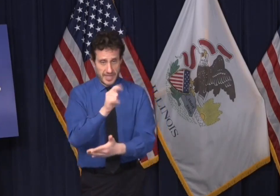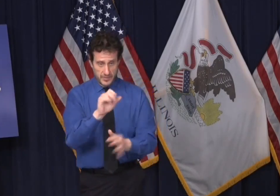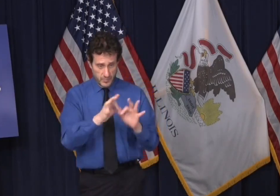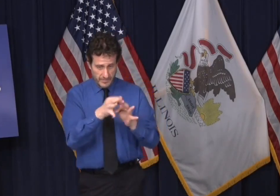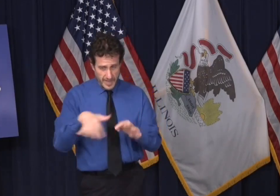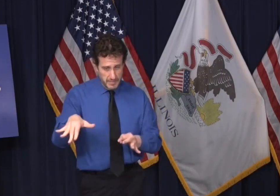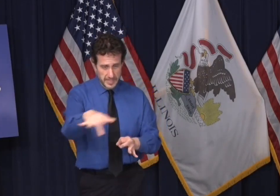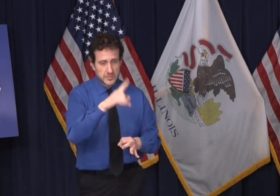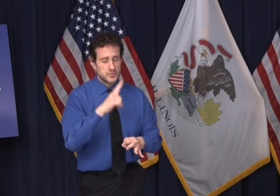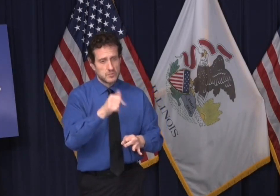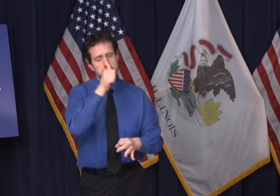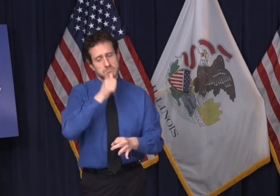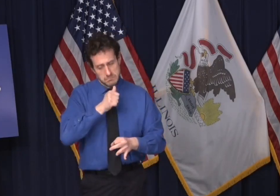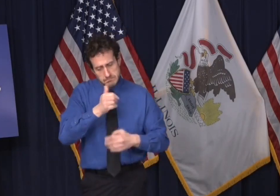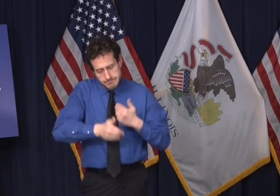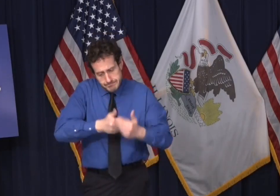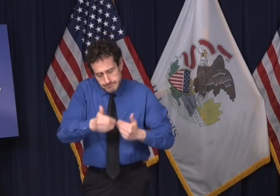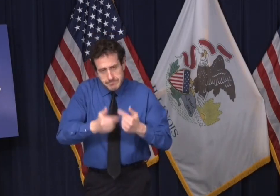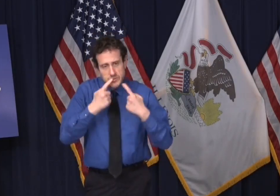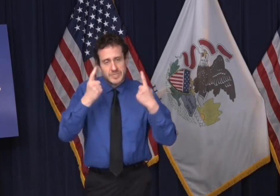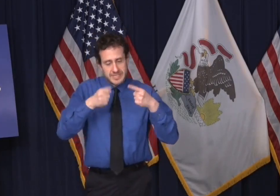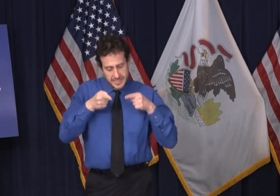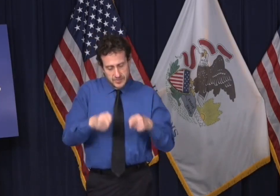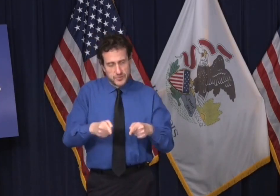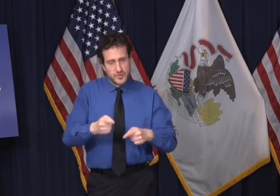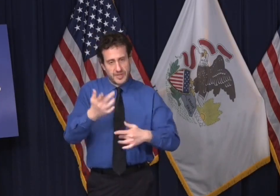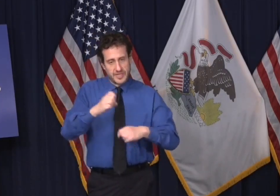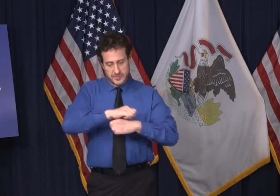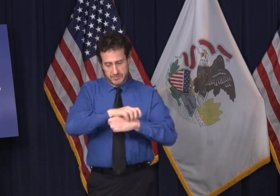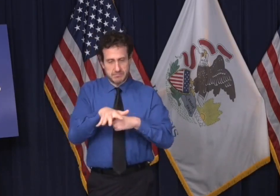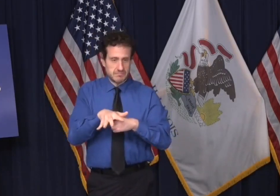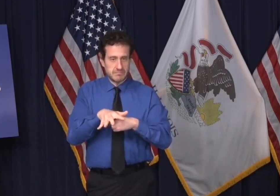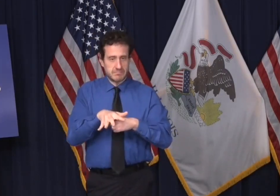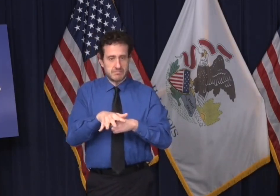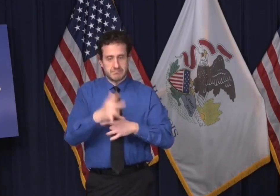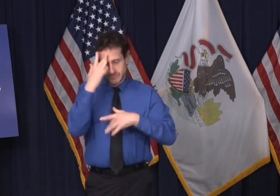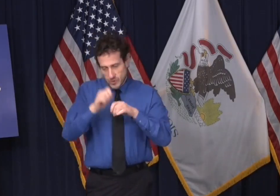COVID-19 crisis. So I want to thank everybody that's here today.